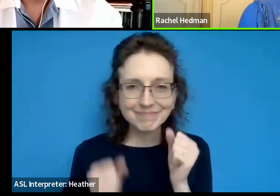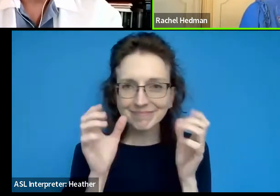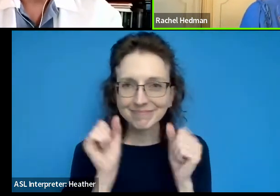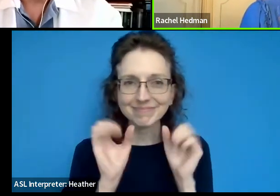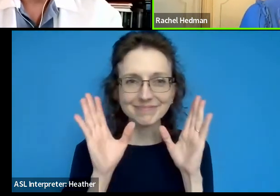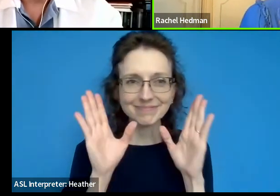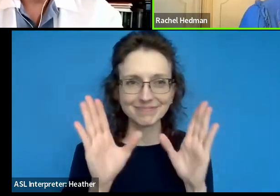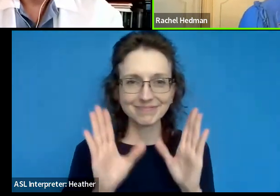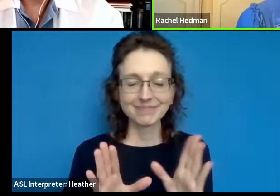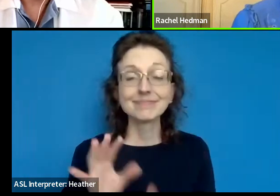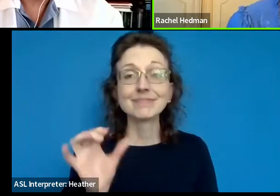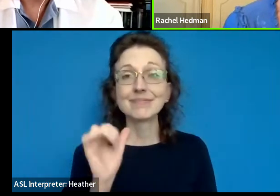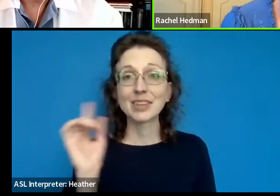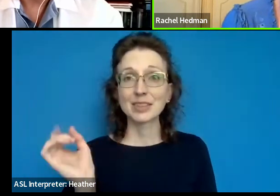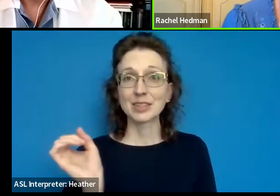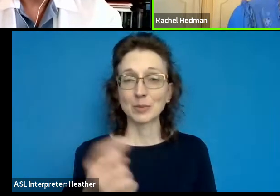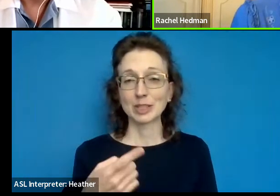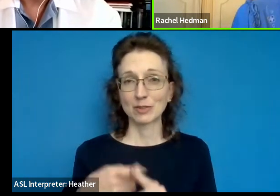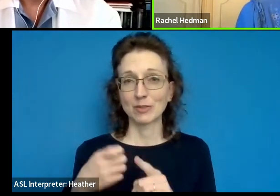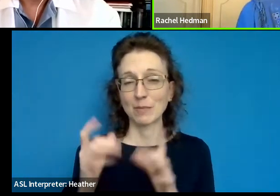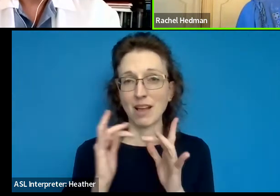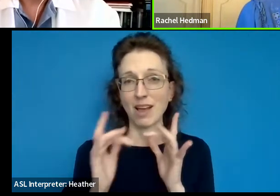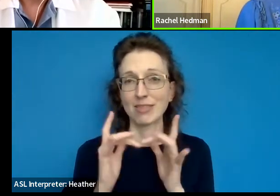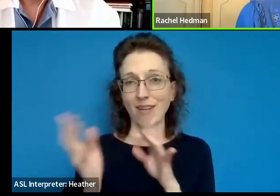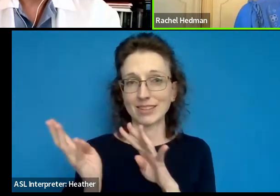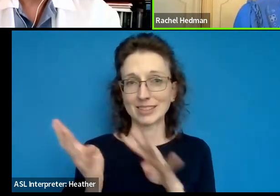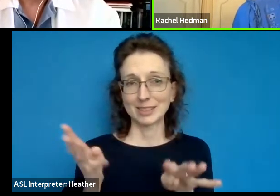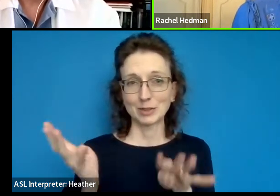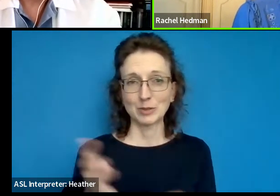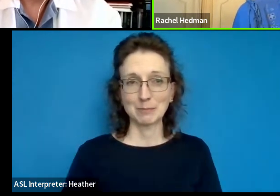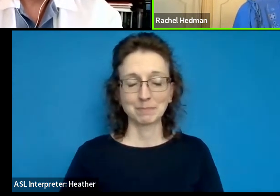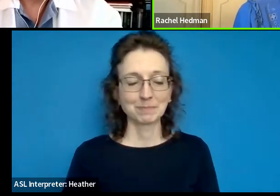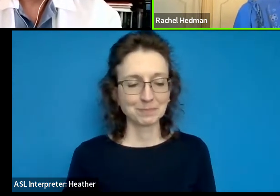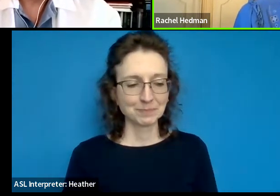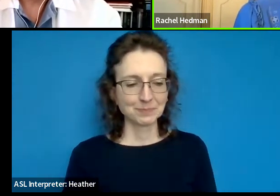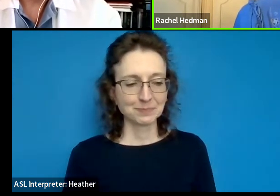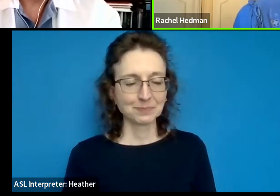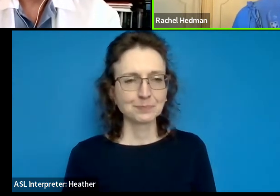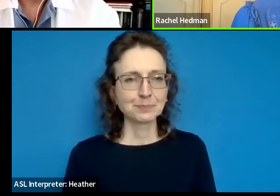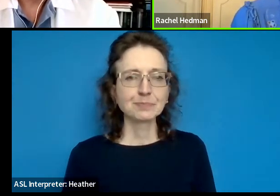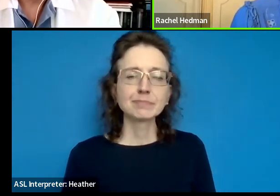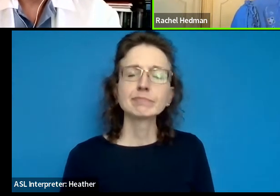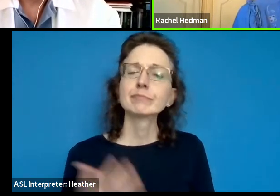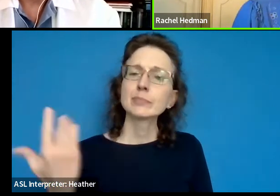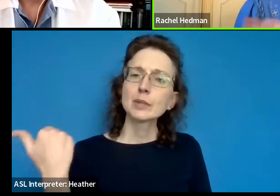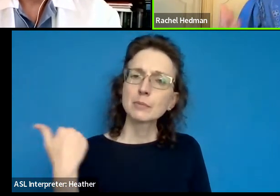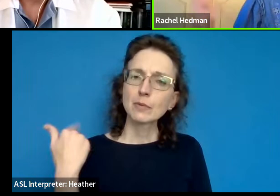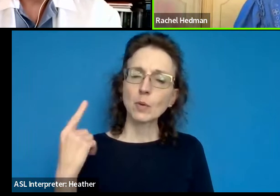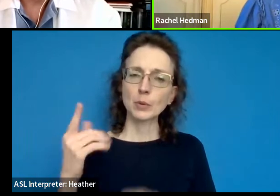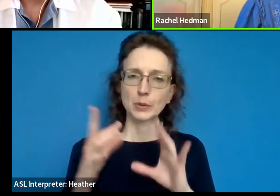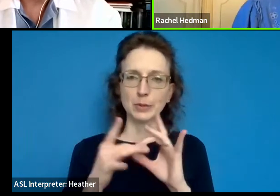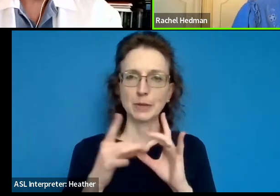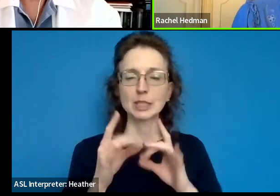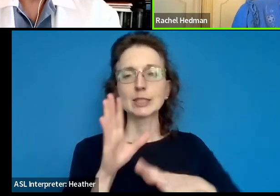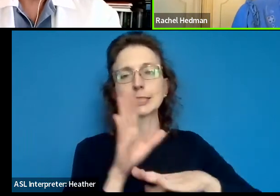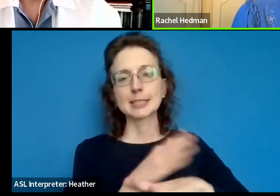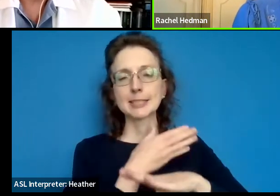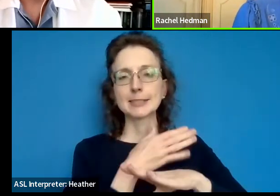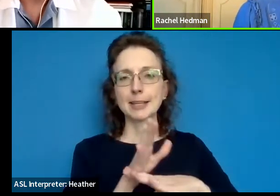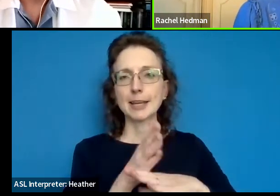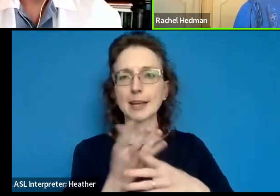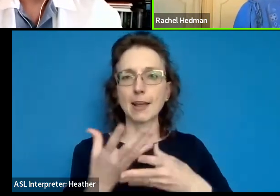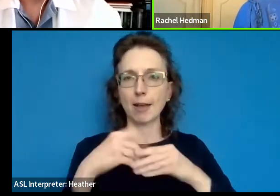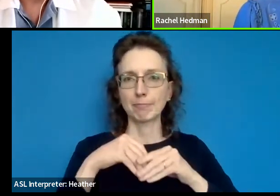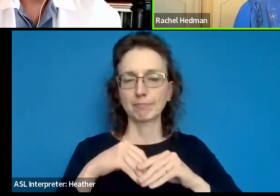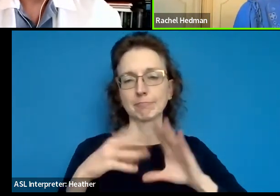We do have another question from the stream. Yeah. It is, you mentioned before that there is singing and telling. Do